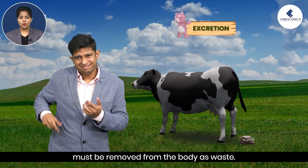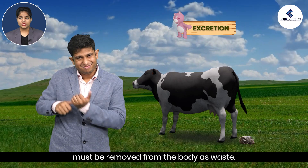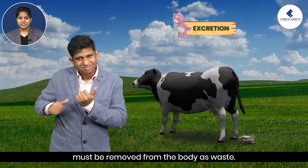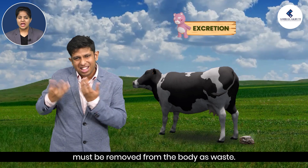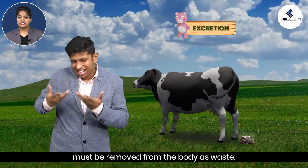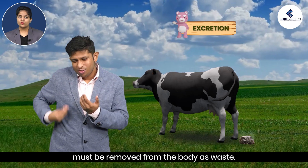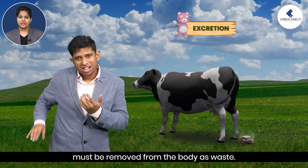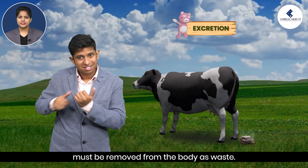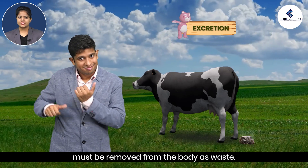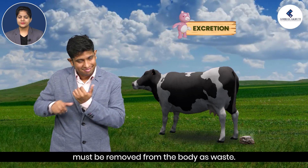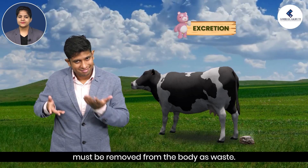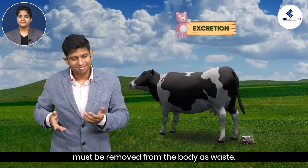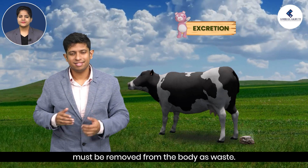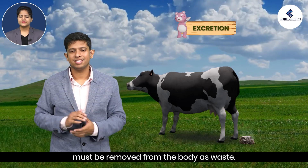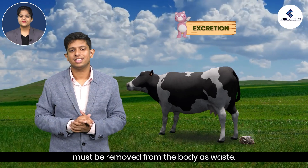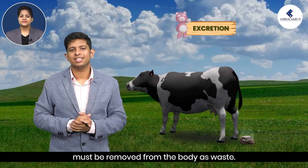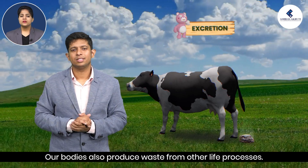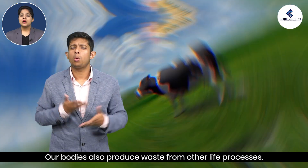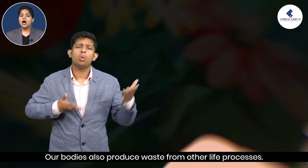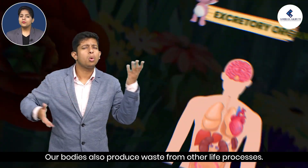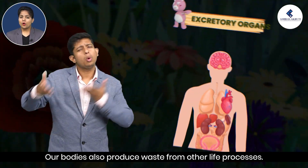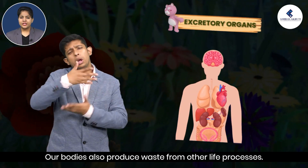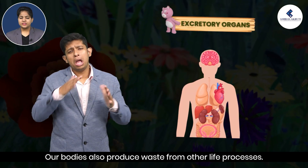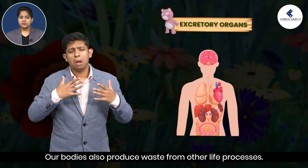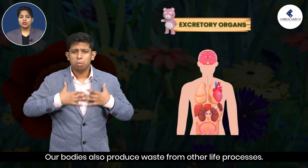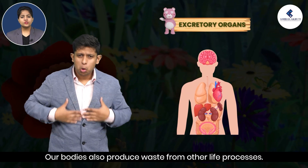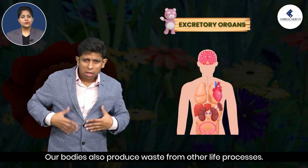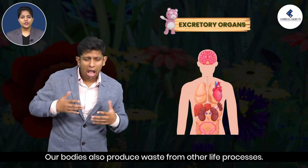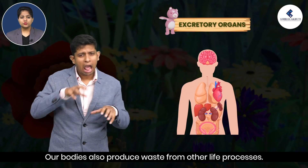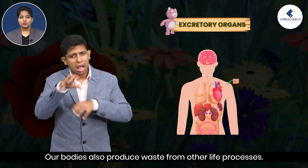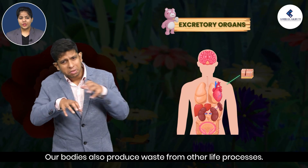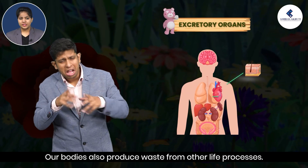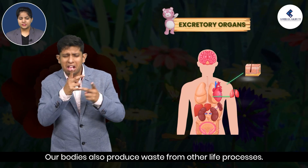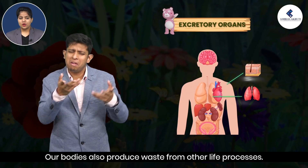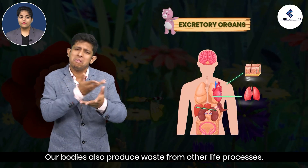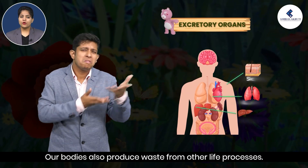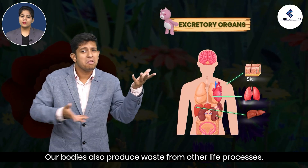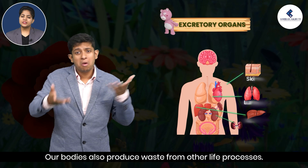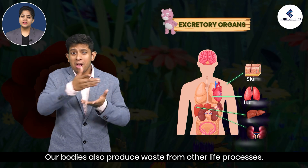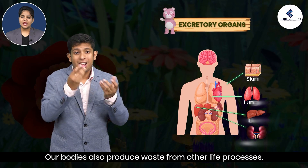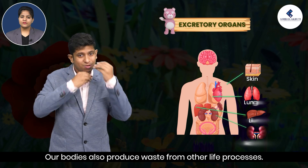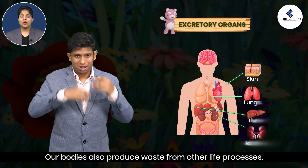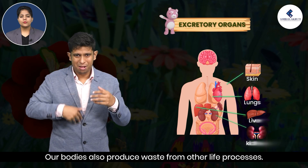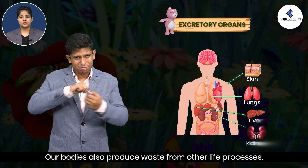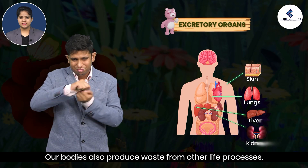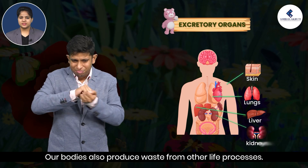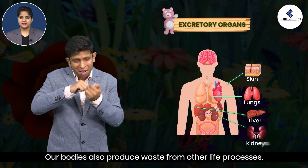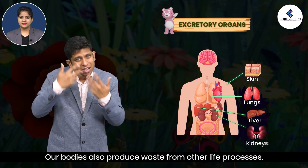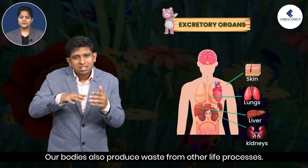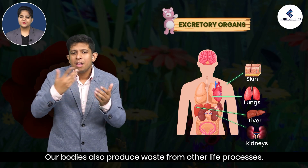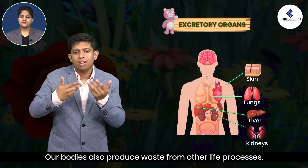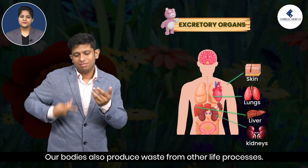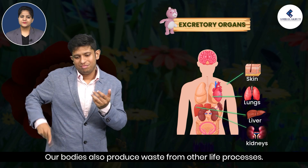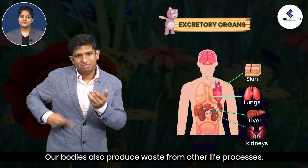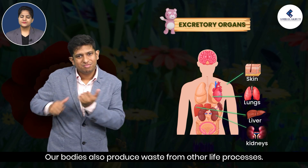the body as waste. Our bodies also produce waste from other life